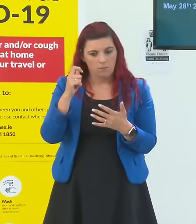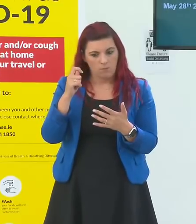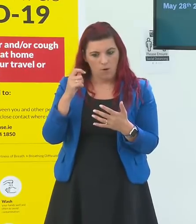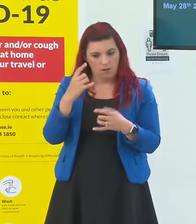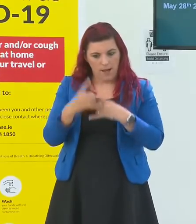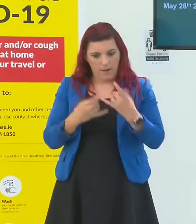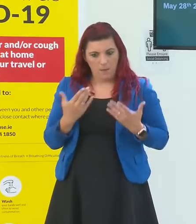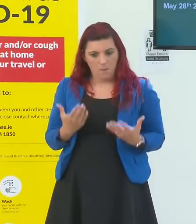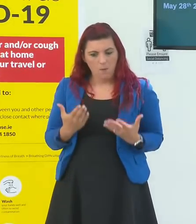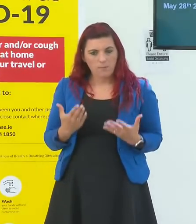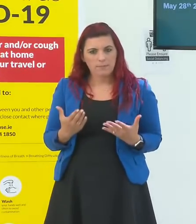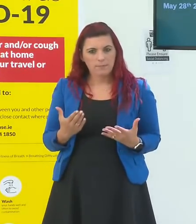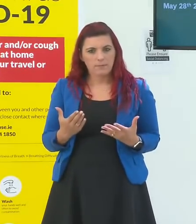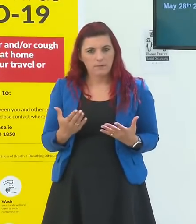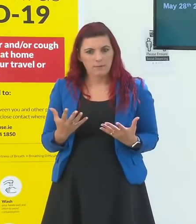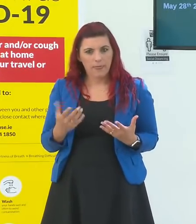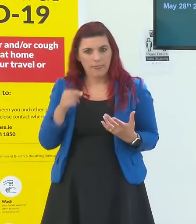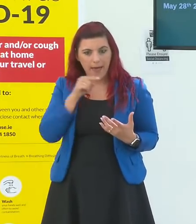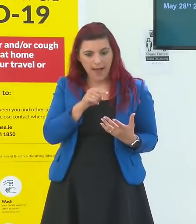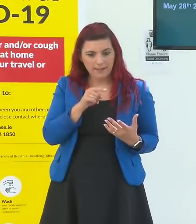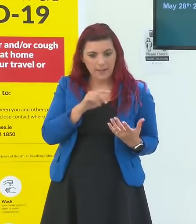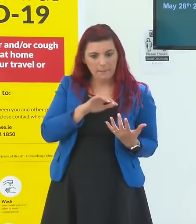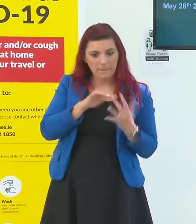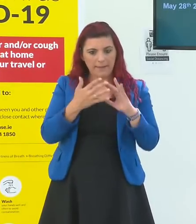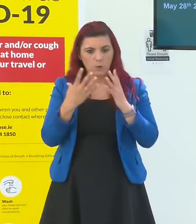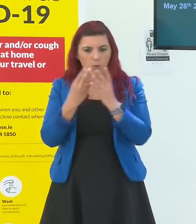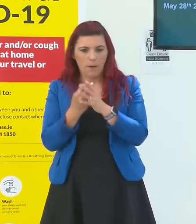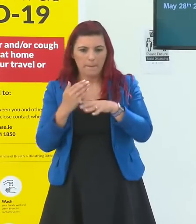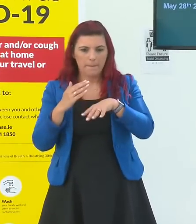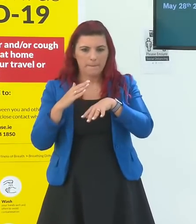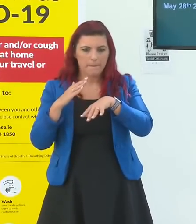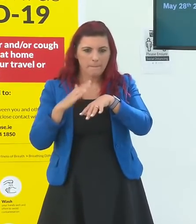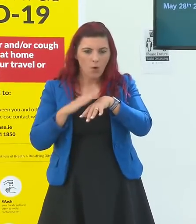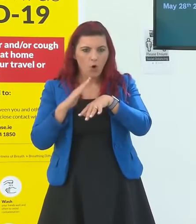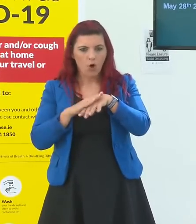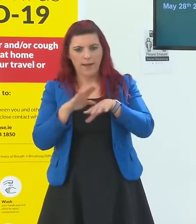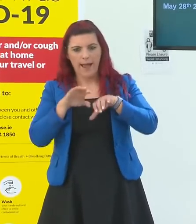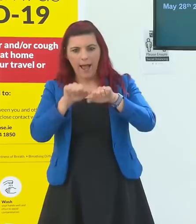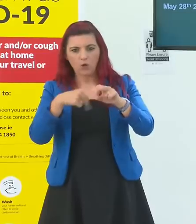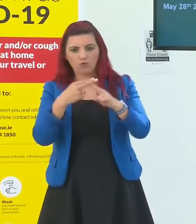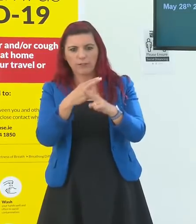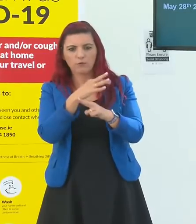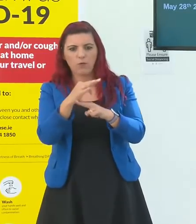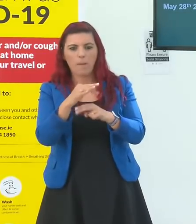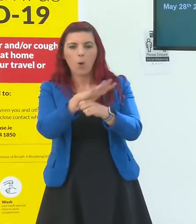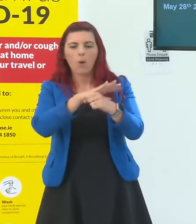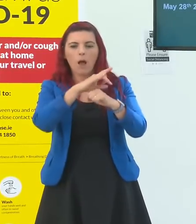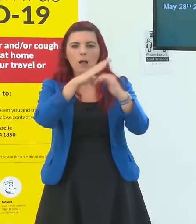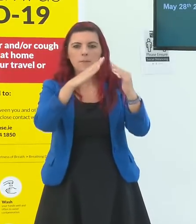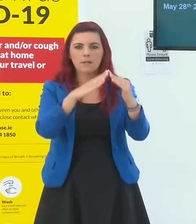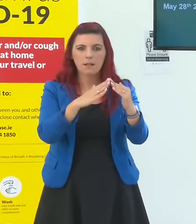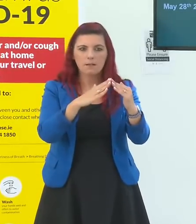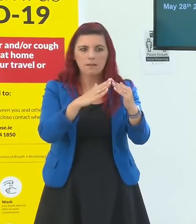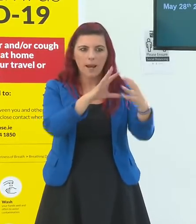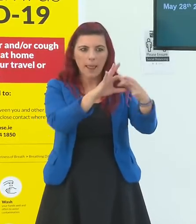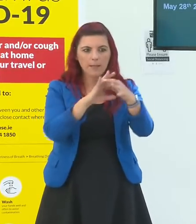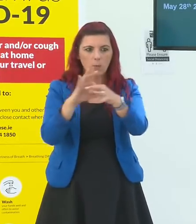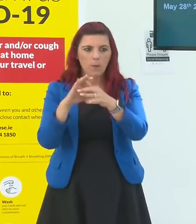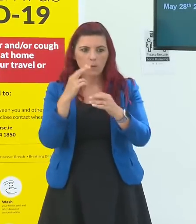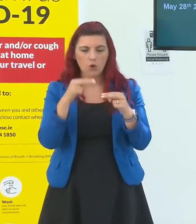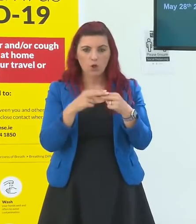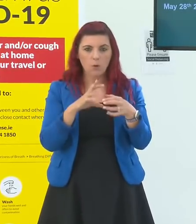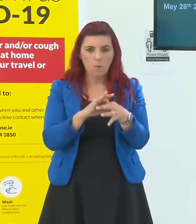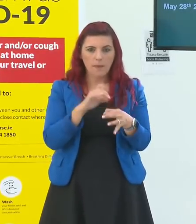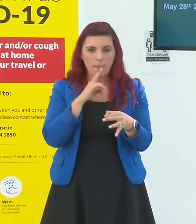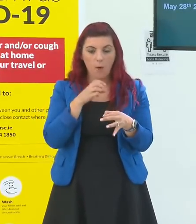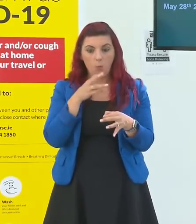that combined with an enhanced outreach role from acute hospitals must form the basis going forward